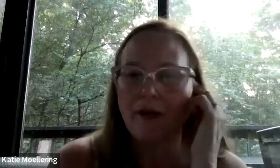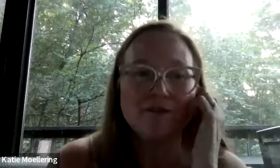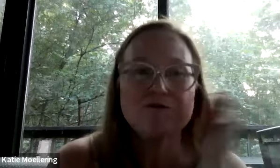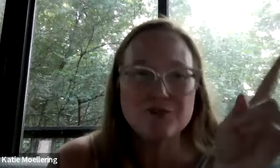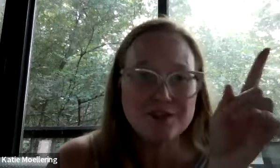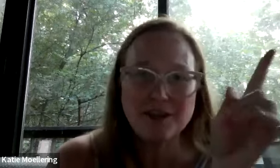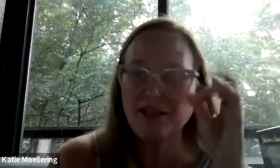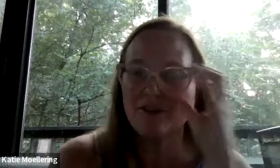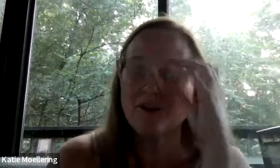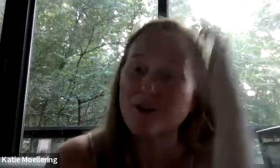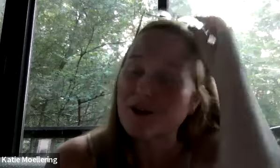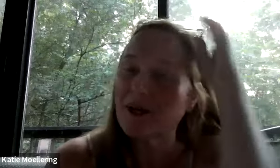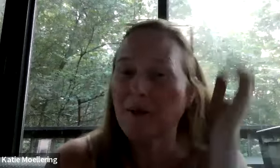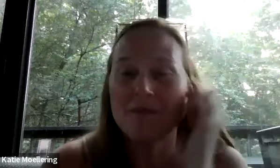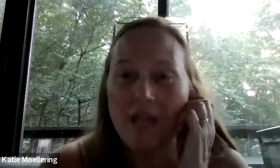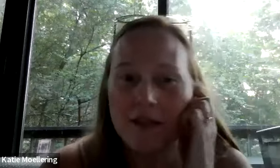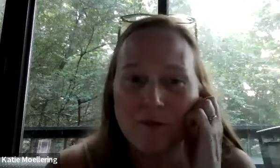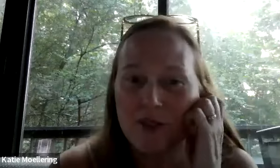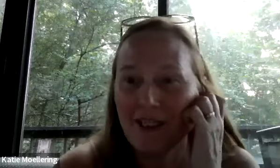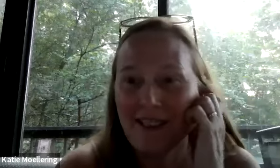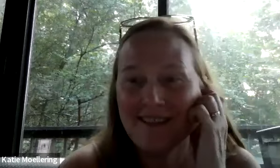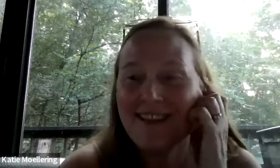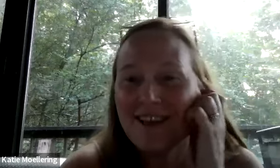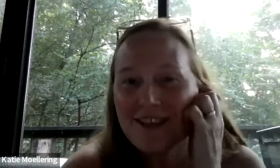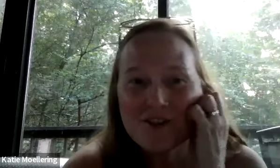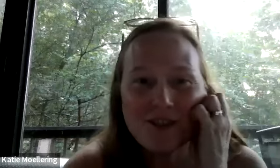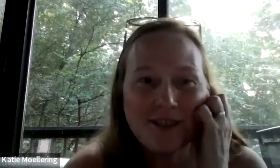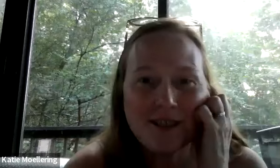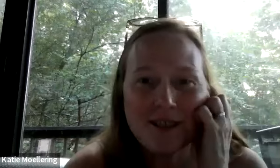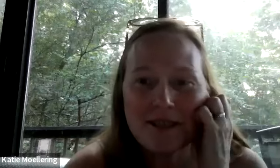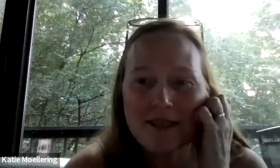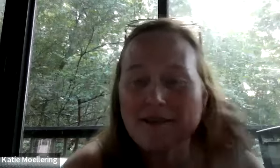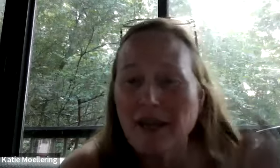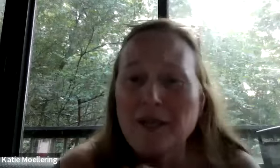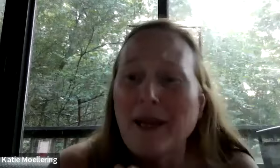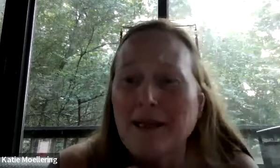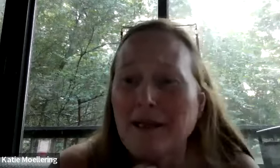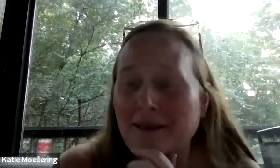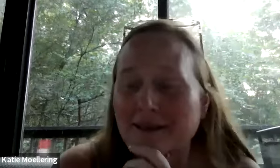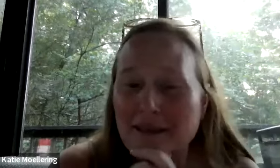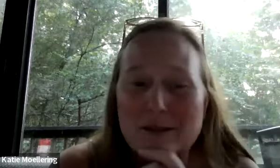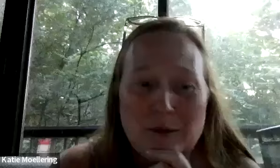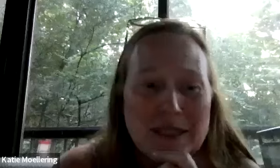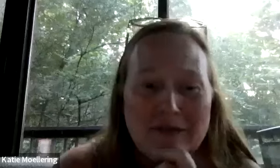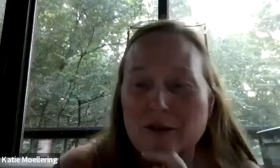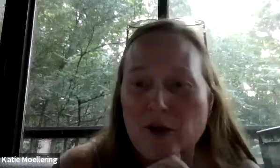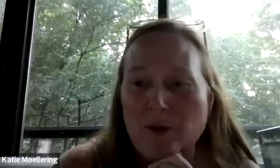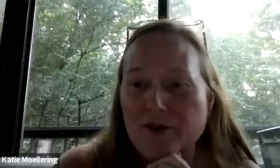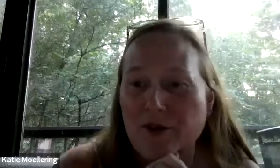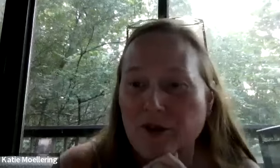Okay, just got another text from Jillian. She is headed back in. I think Zoom is giving her troubles on her